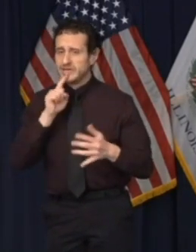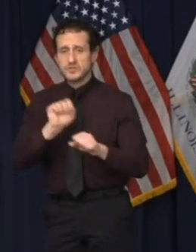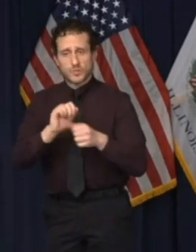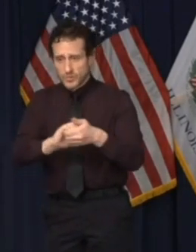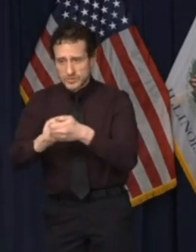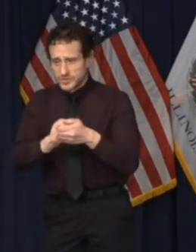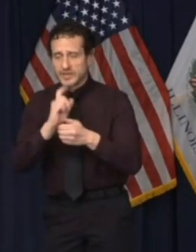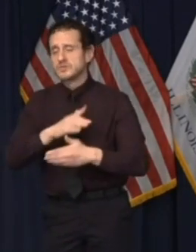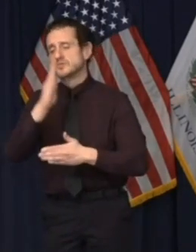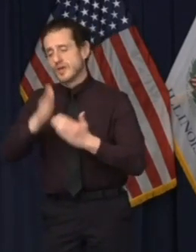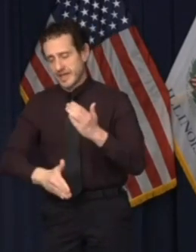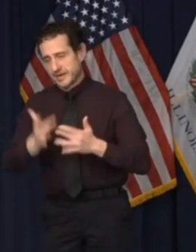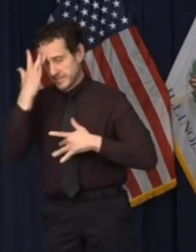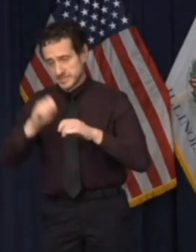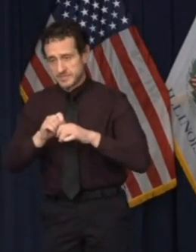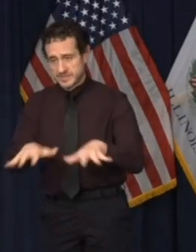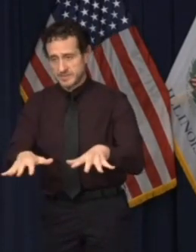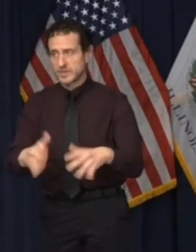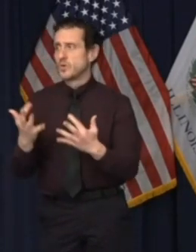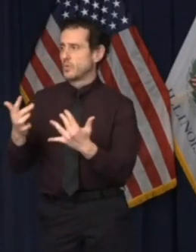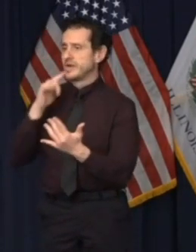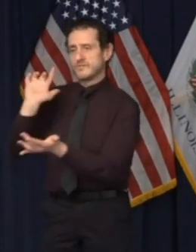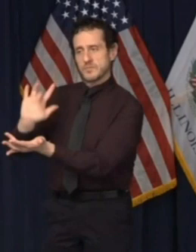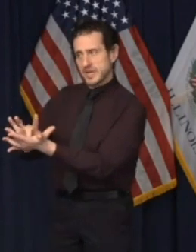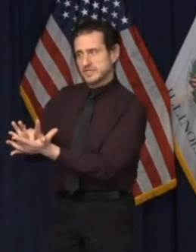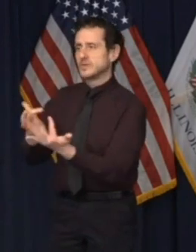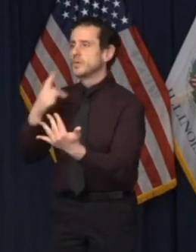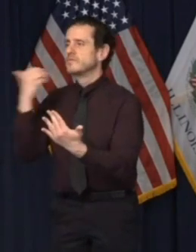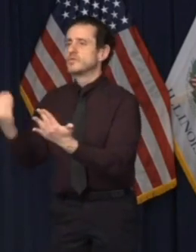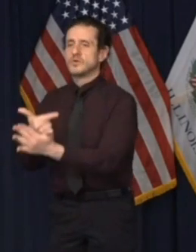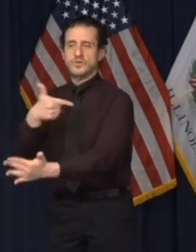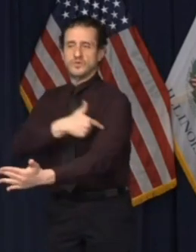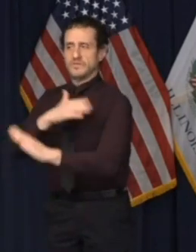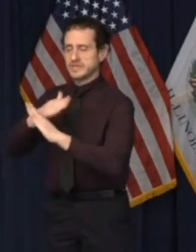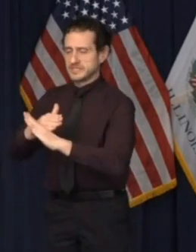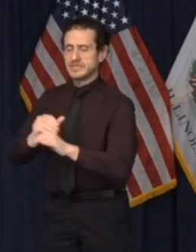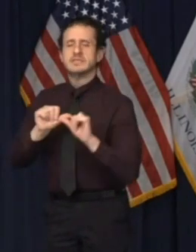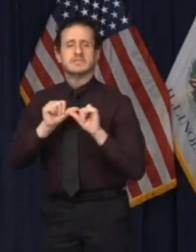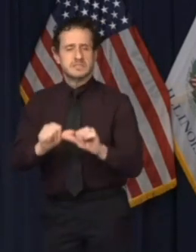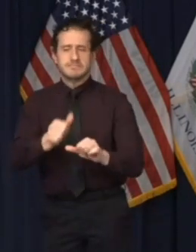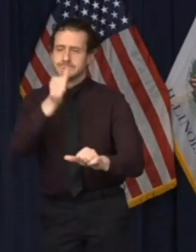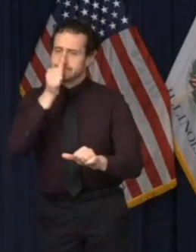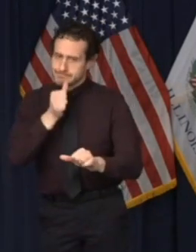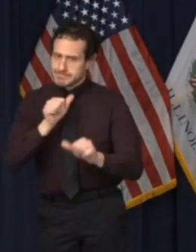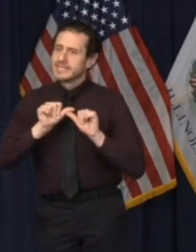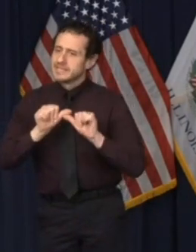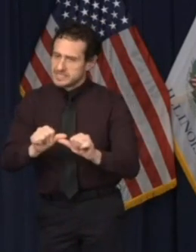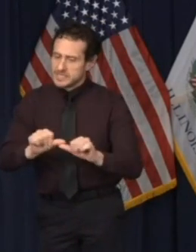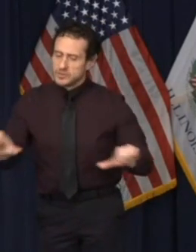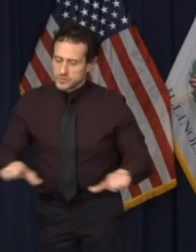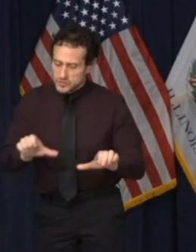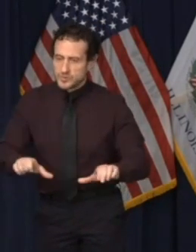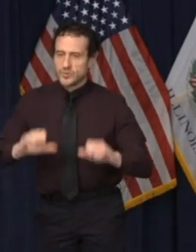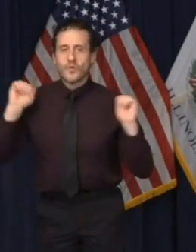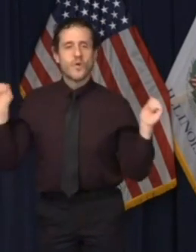while we wait for treatments and vaccines. Let's continue, please, to remain all in for Illinois.